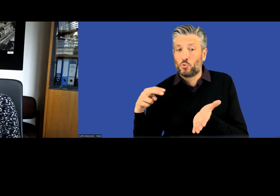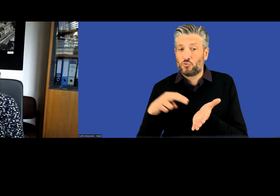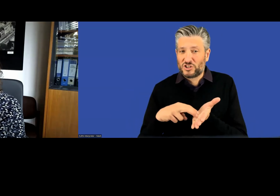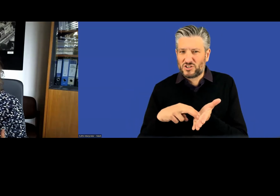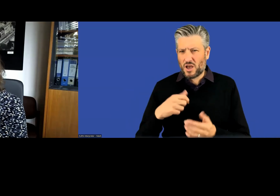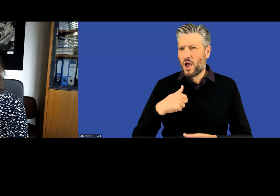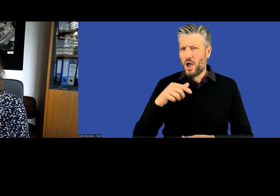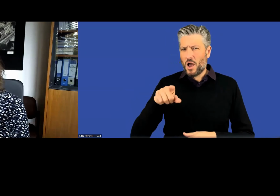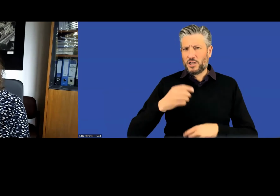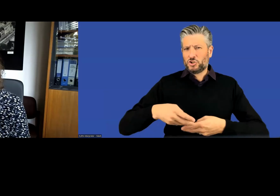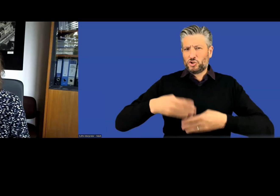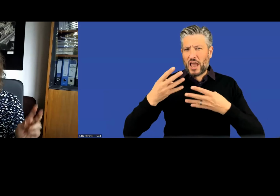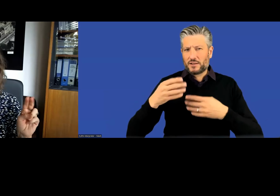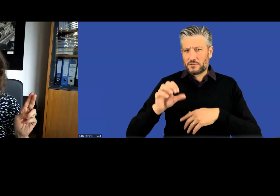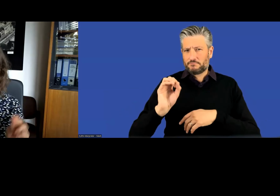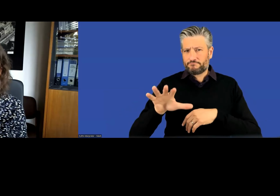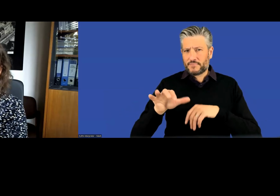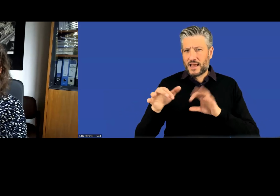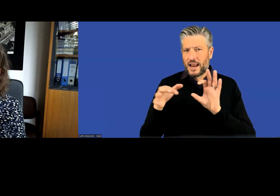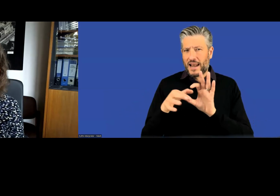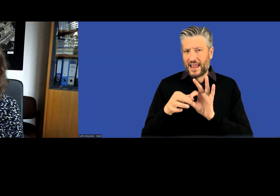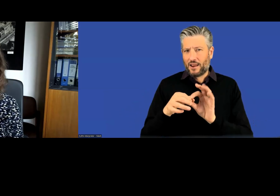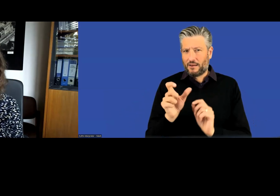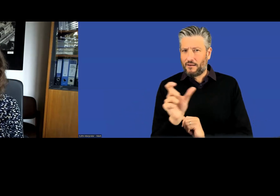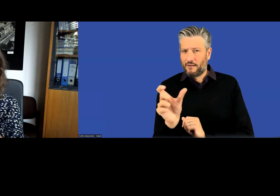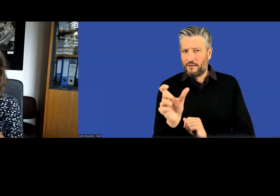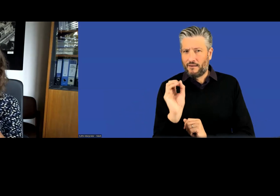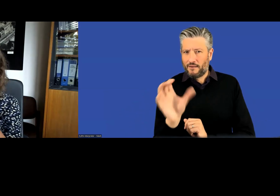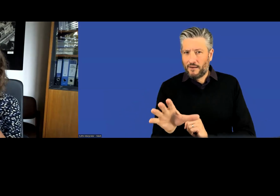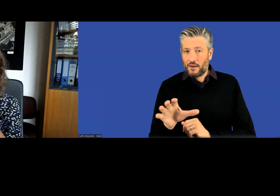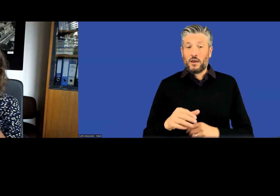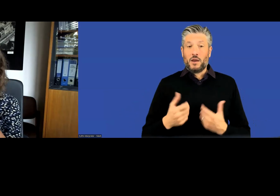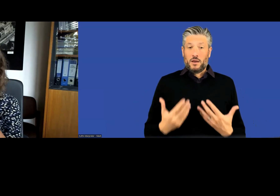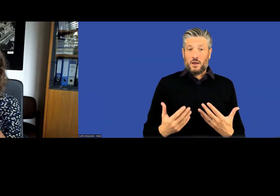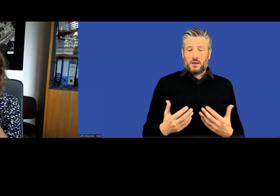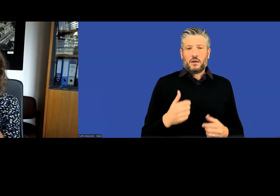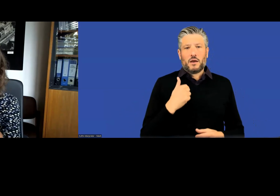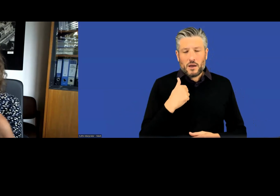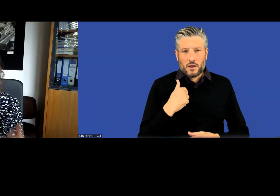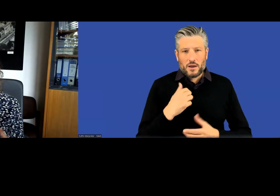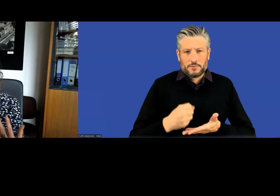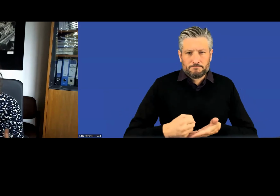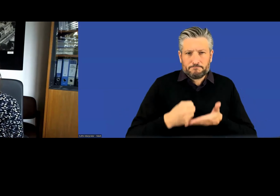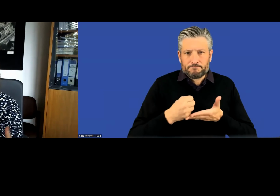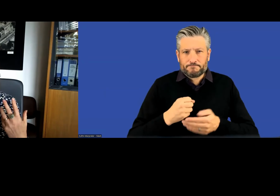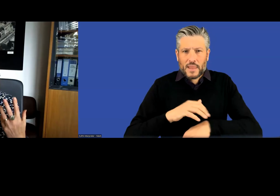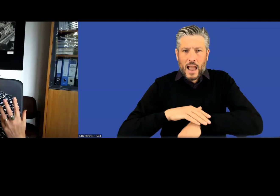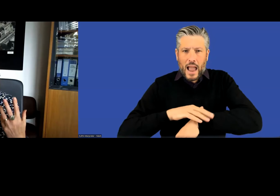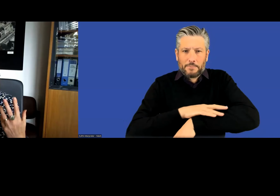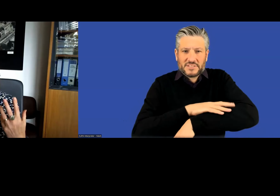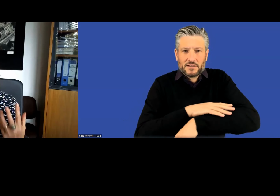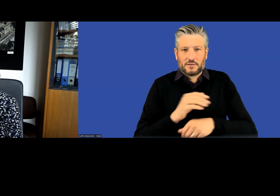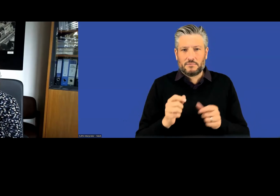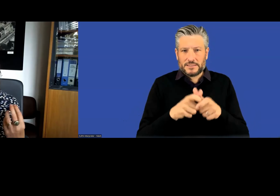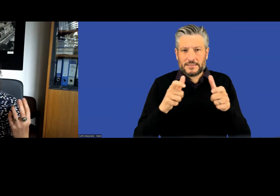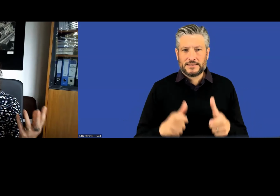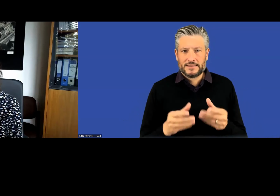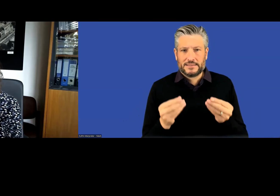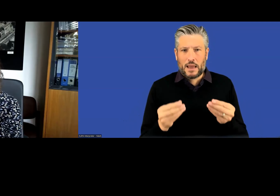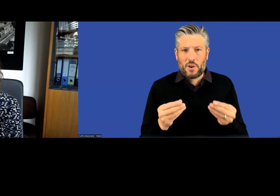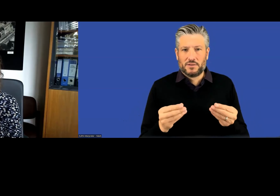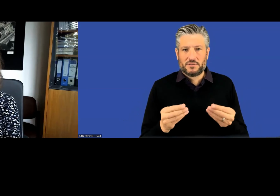also developing a haptic tablet, we hope, under the project called Ability. But I think it's safe to say that in the past, where we've looked more